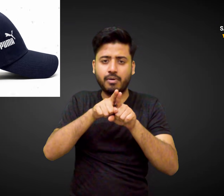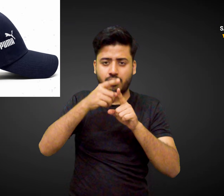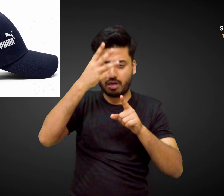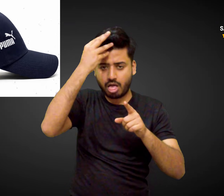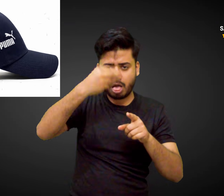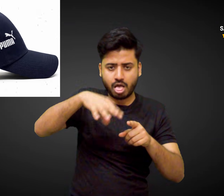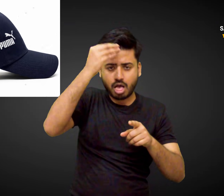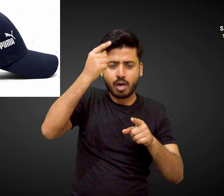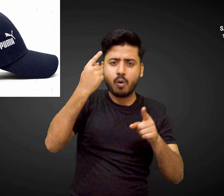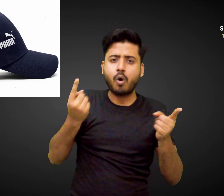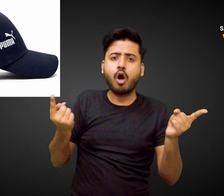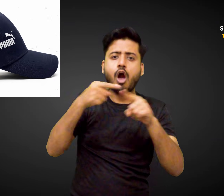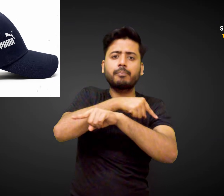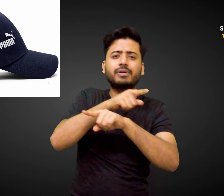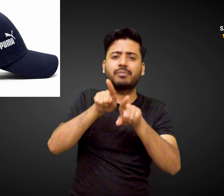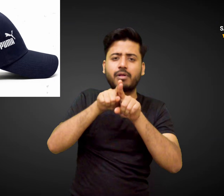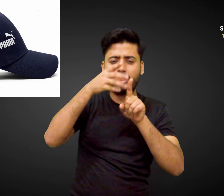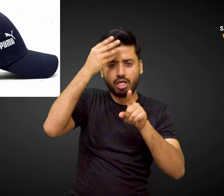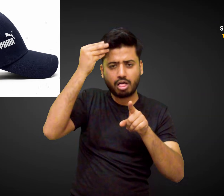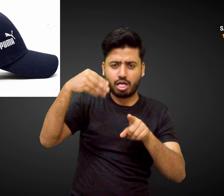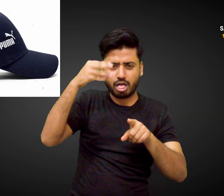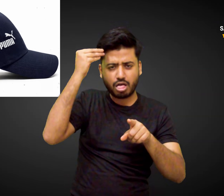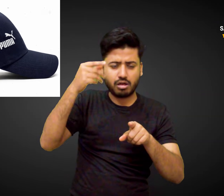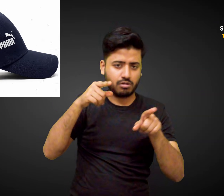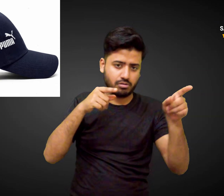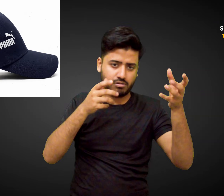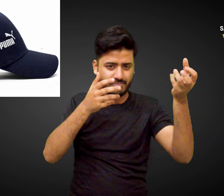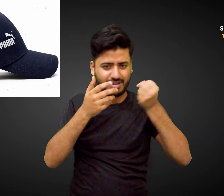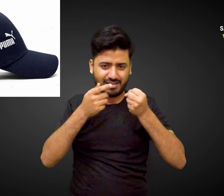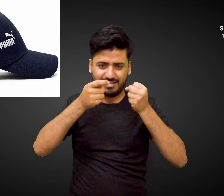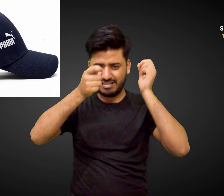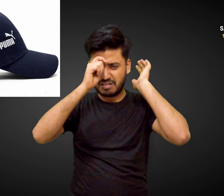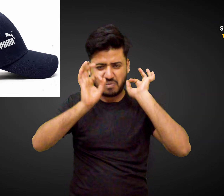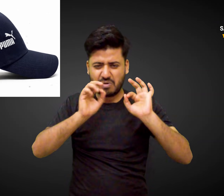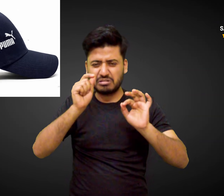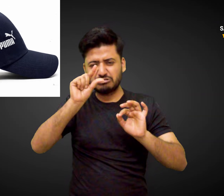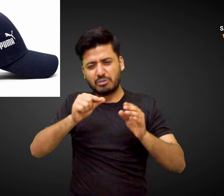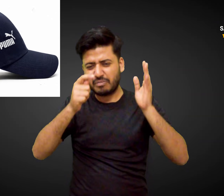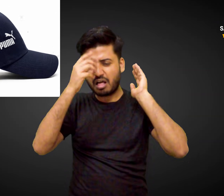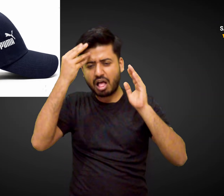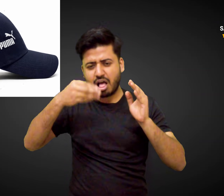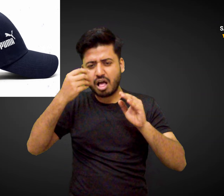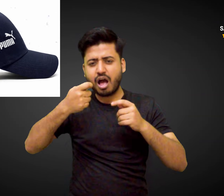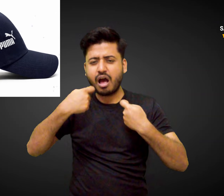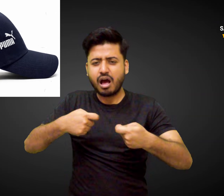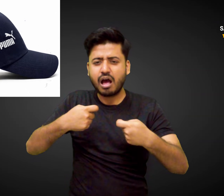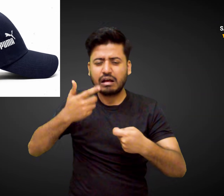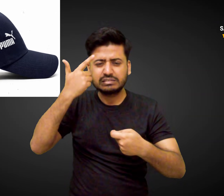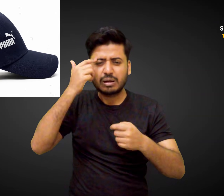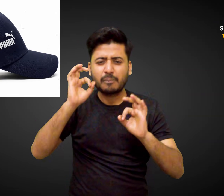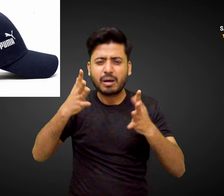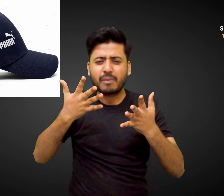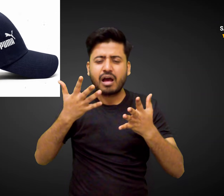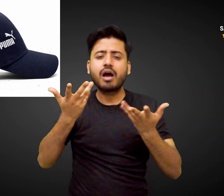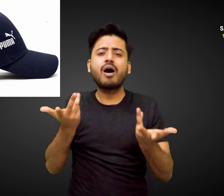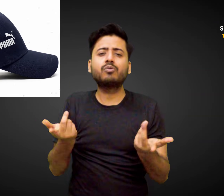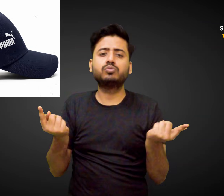cotton or linen and washing the cap at least once a week to kill bacteria. Do you want to dive deeper into how to spot the early signs of